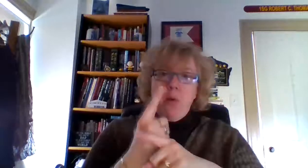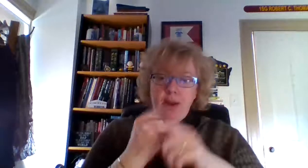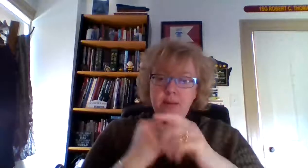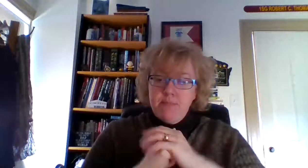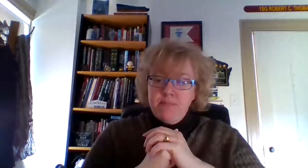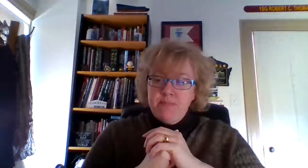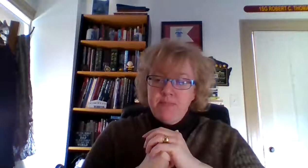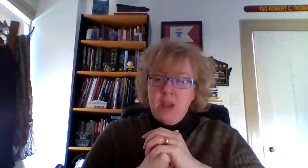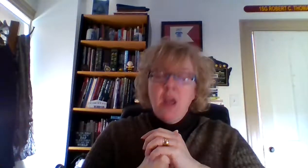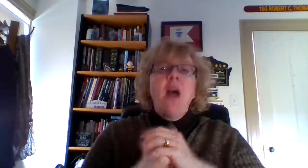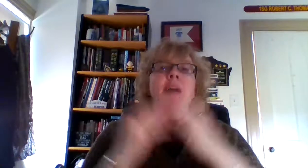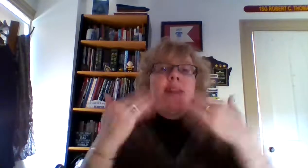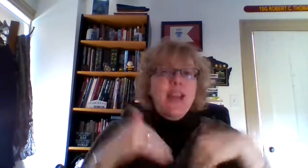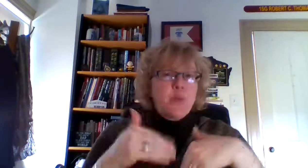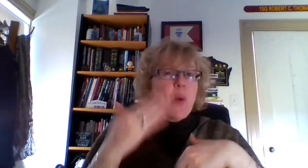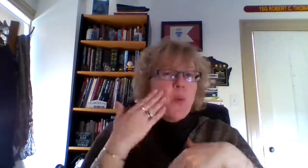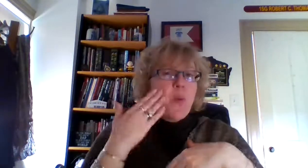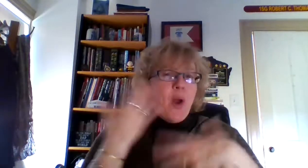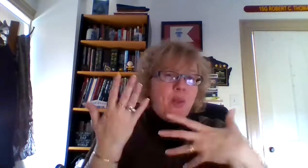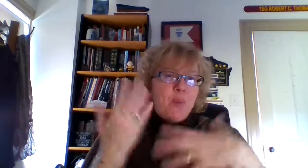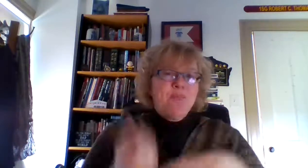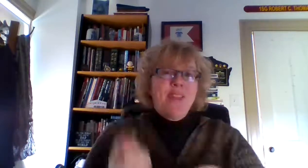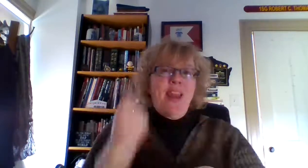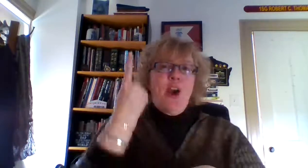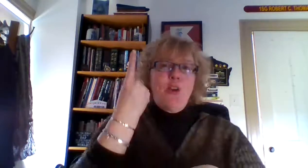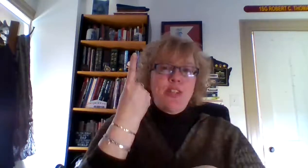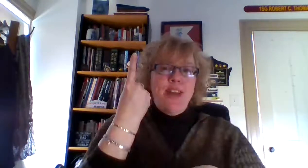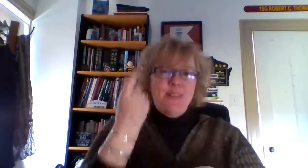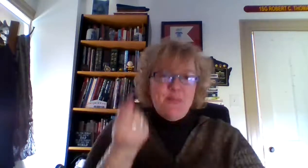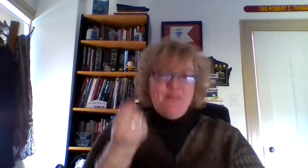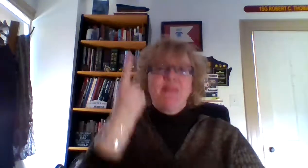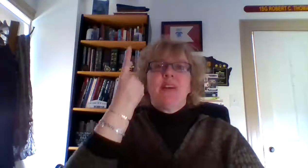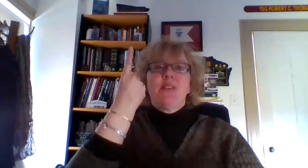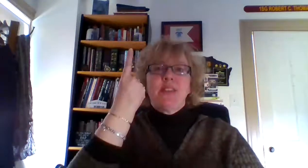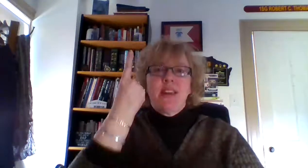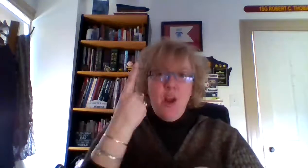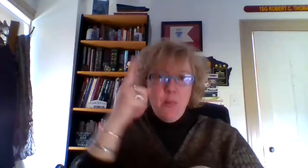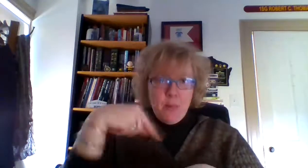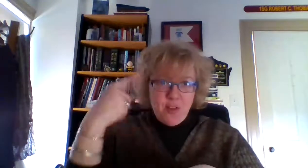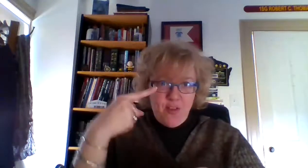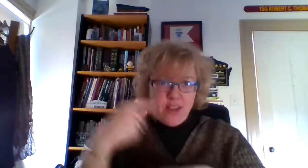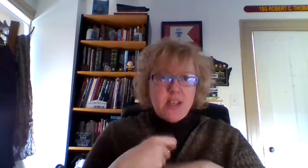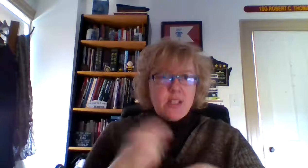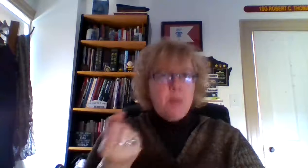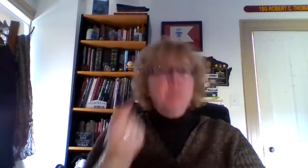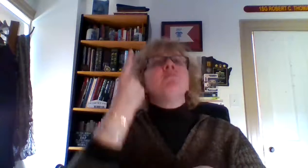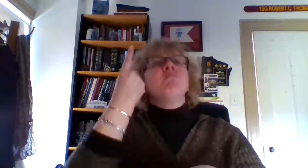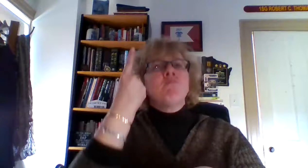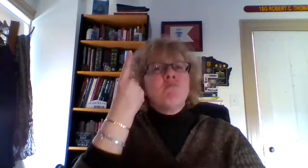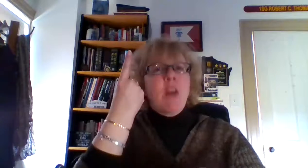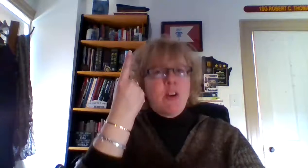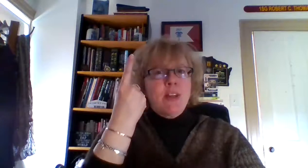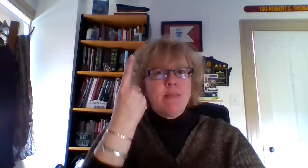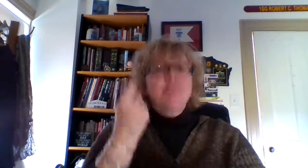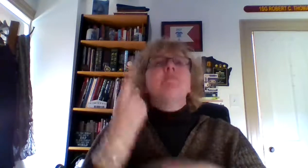right. Next one, we all know. Understand. Understand. Remember, the face has to be, understand. That